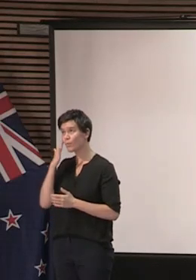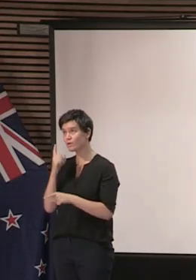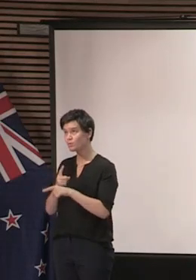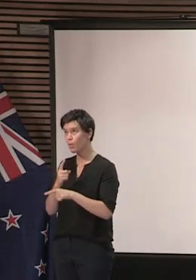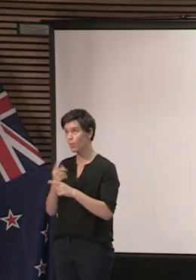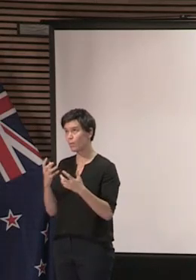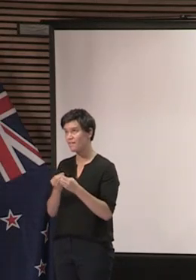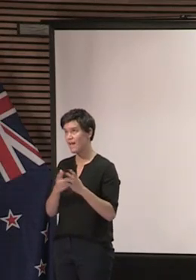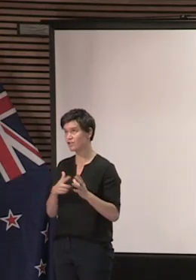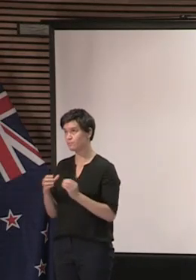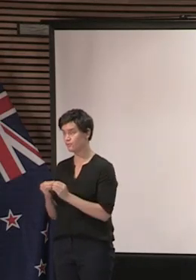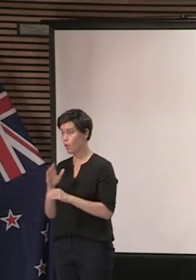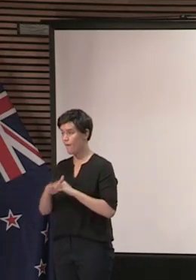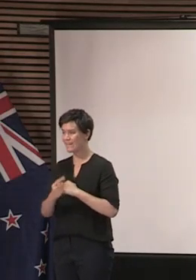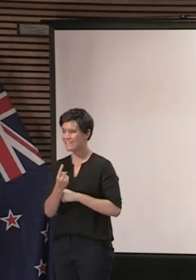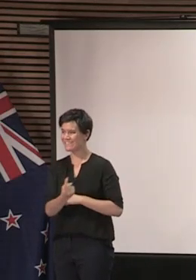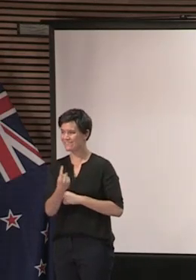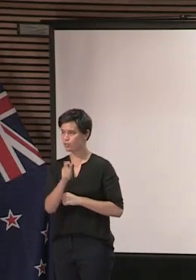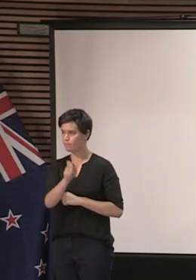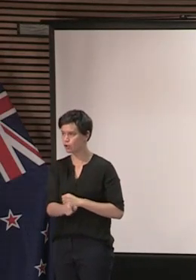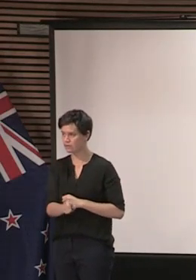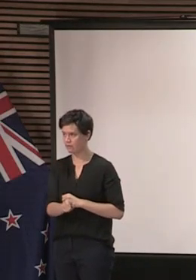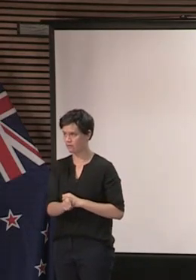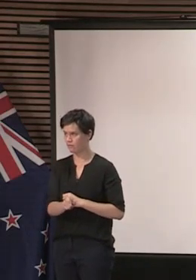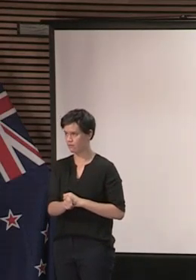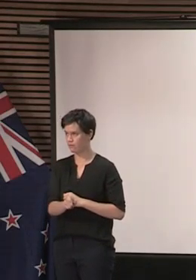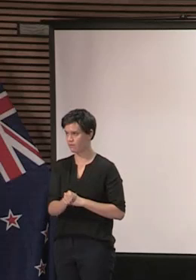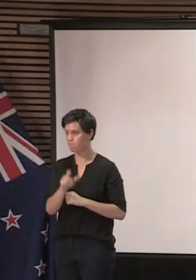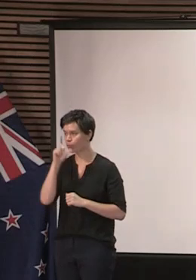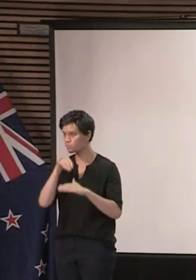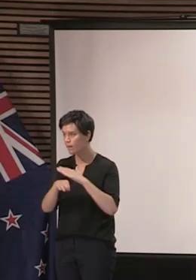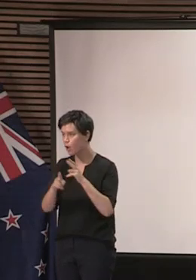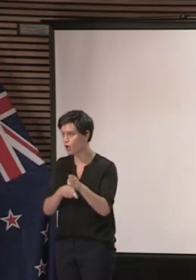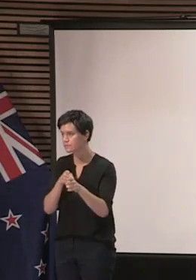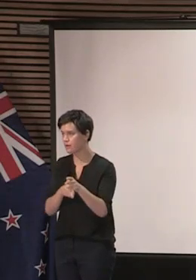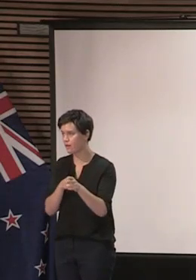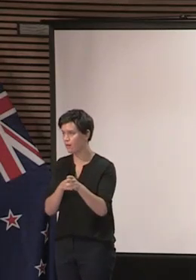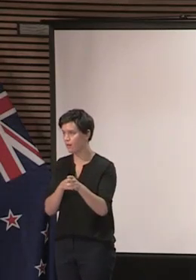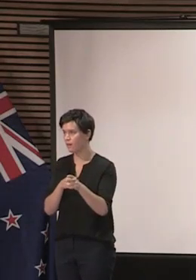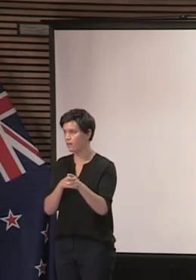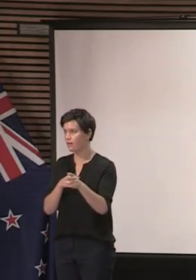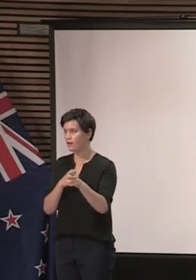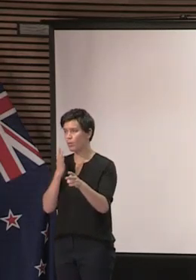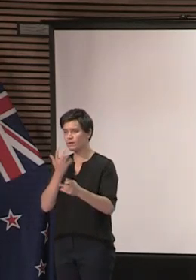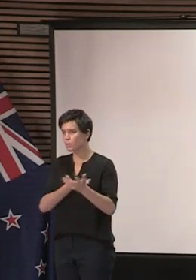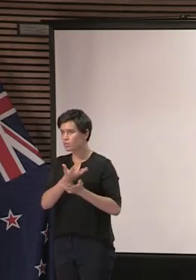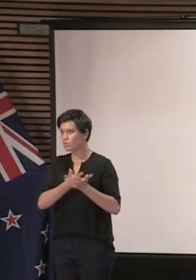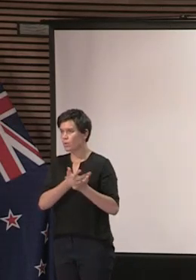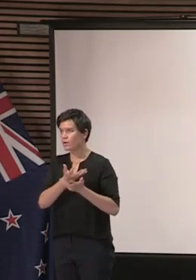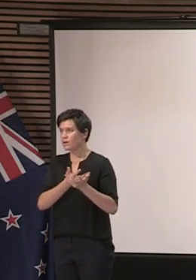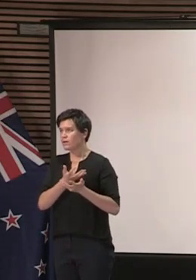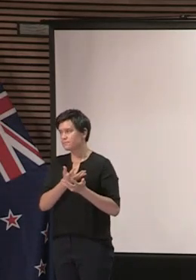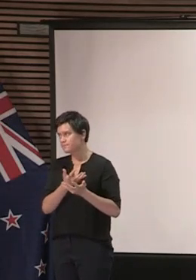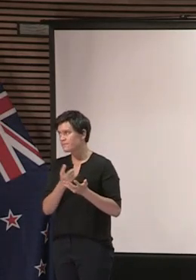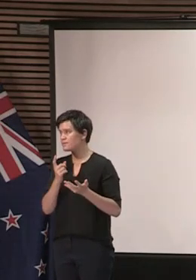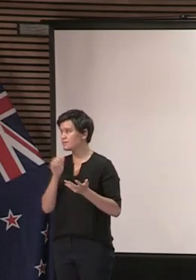talk about an individual person in hospital care, that we are still, despite battling COVID-19 ourselves, in a very